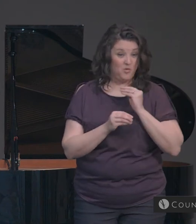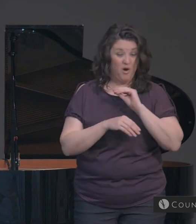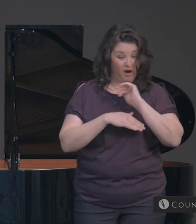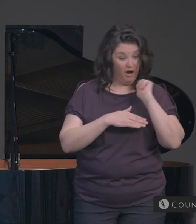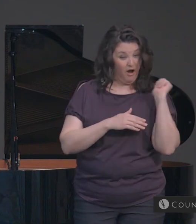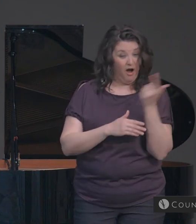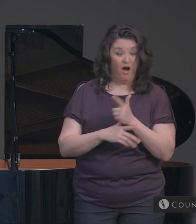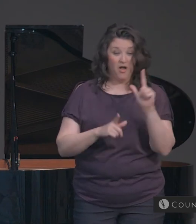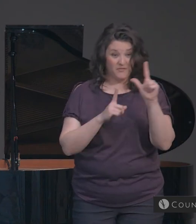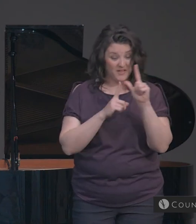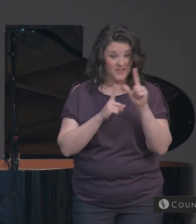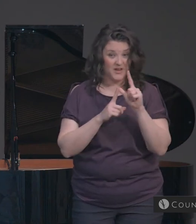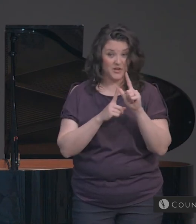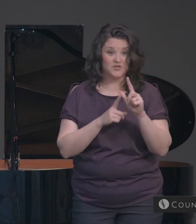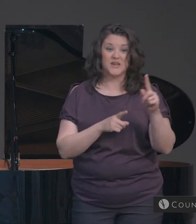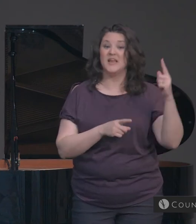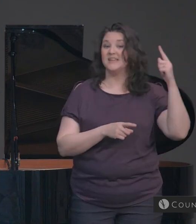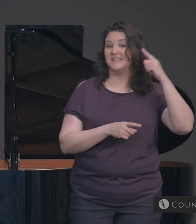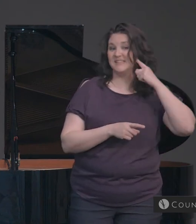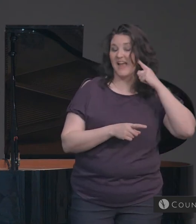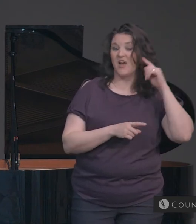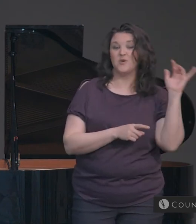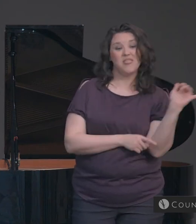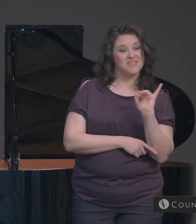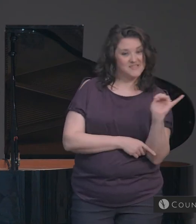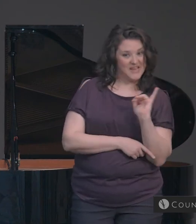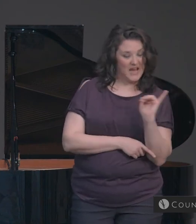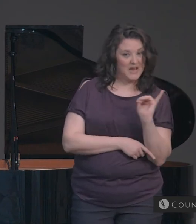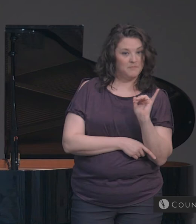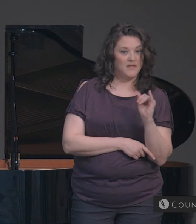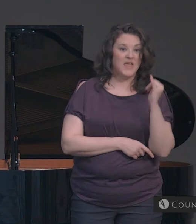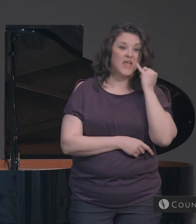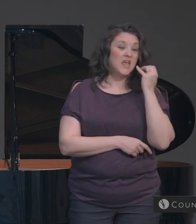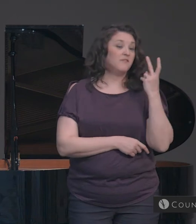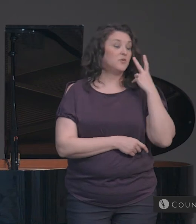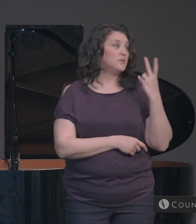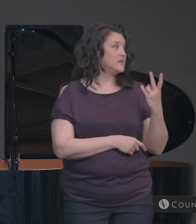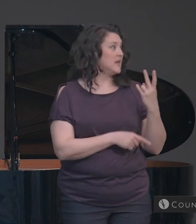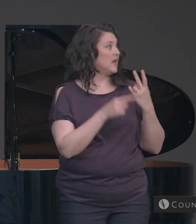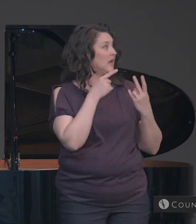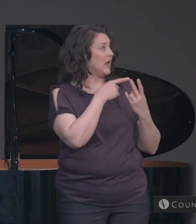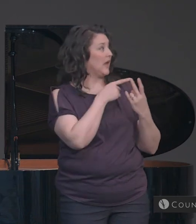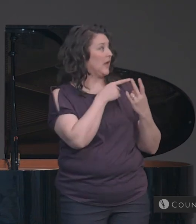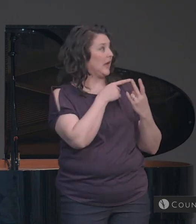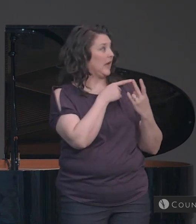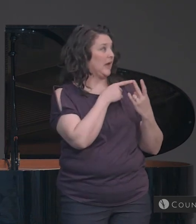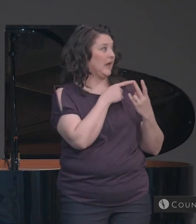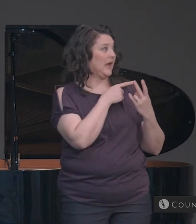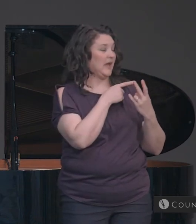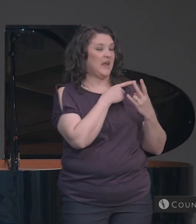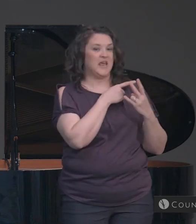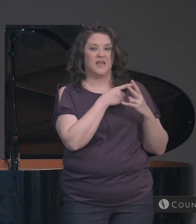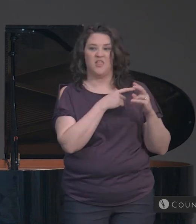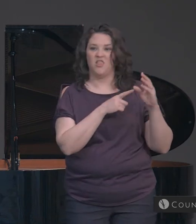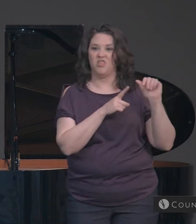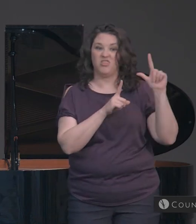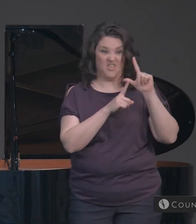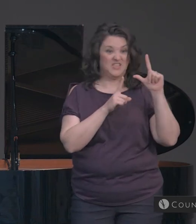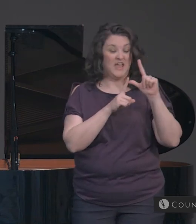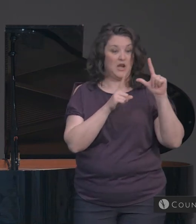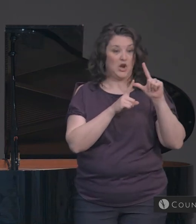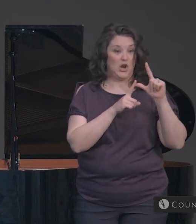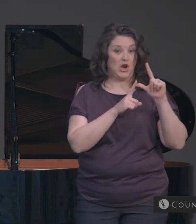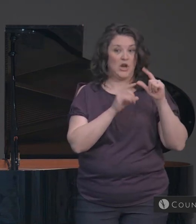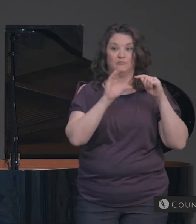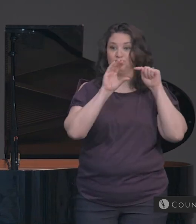all the letters always sound the same. When you see this with a dot in it, that's this with a dot in it. And that's B, by the way. I